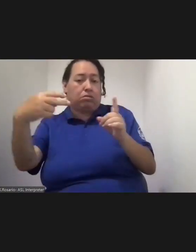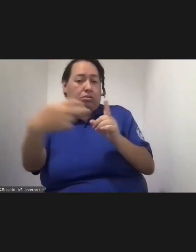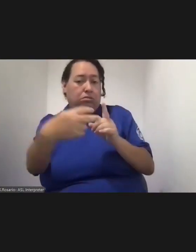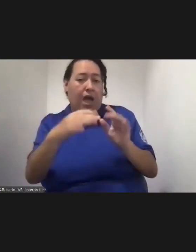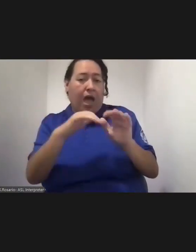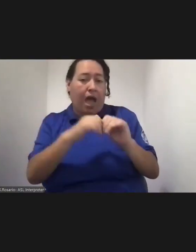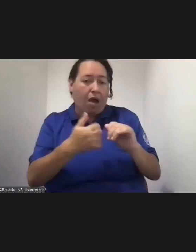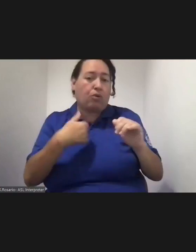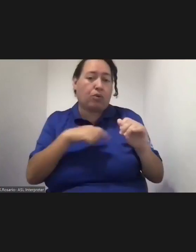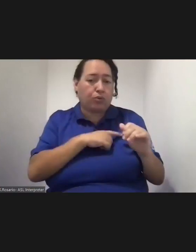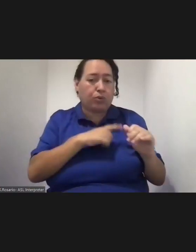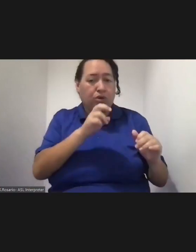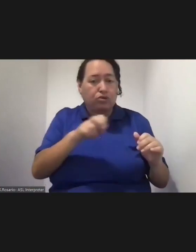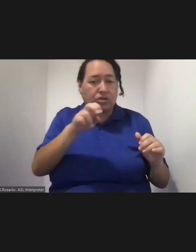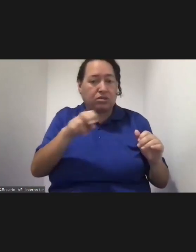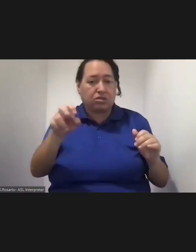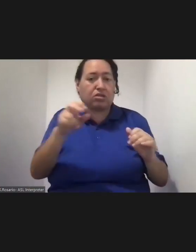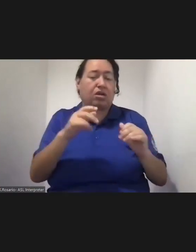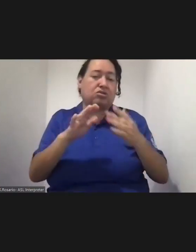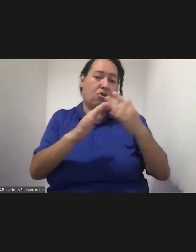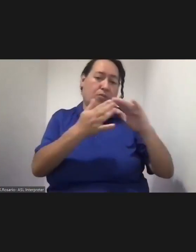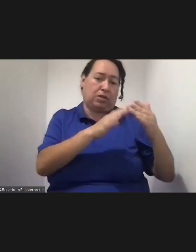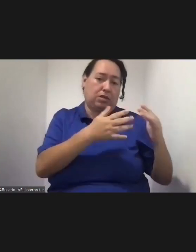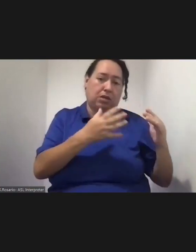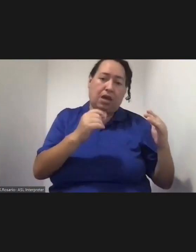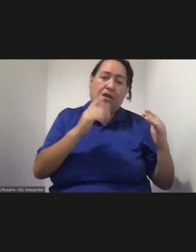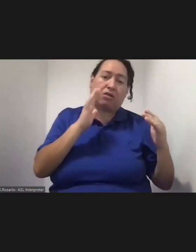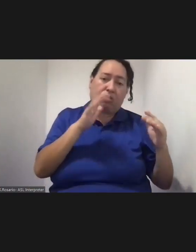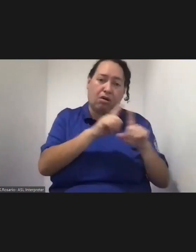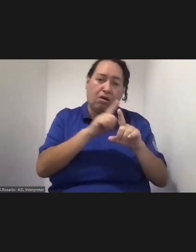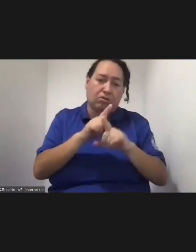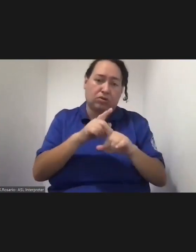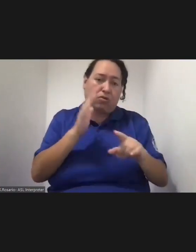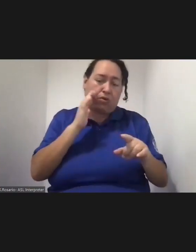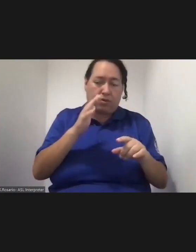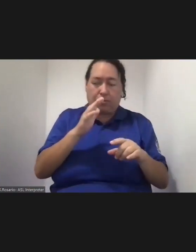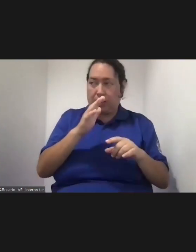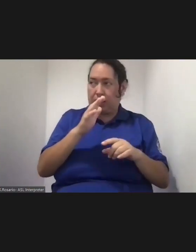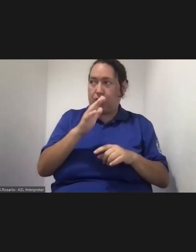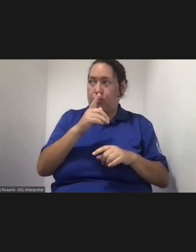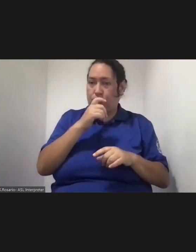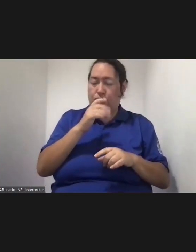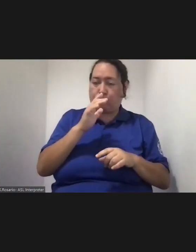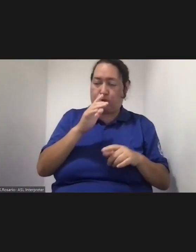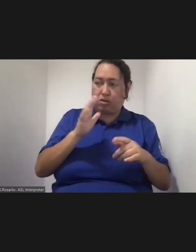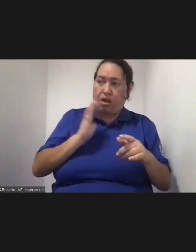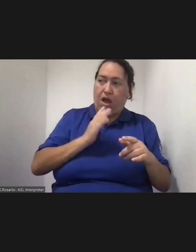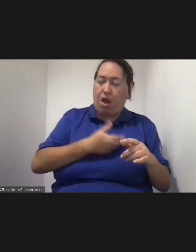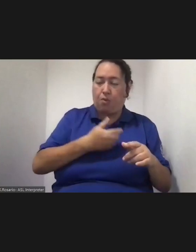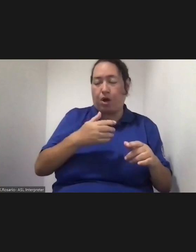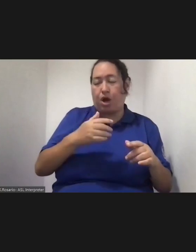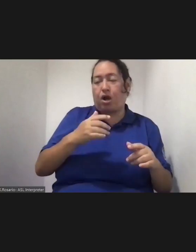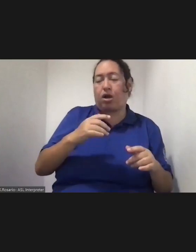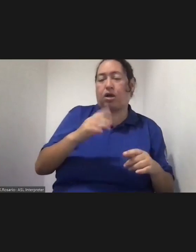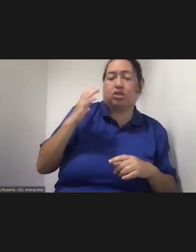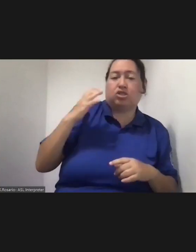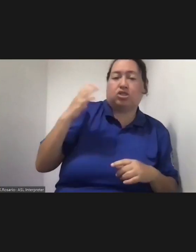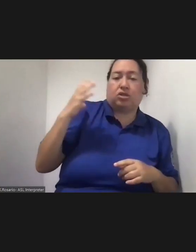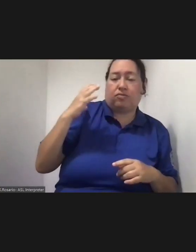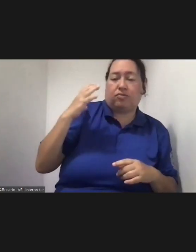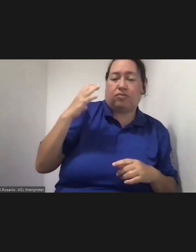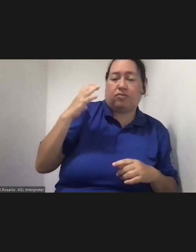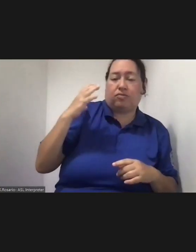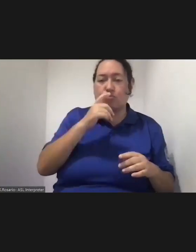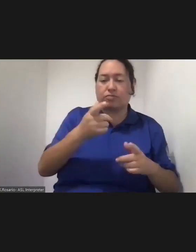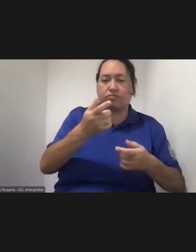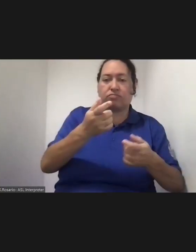as a community, and he will be followed by Chima Imbakwan, who is our acting Chief Public Health Officer, and he'll provide further details on the